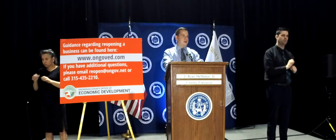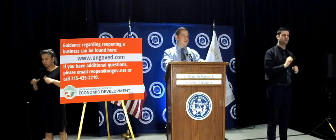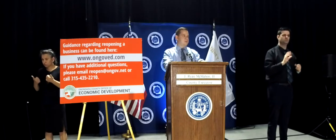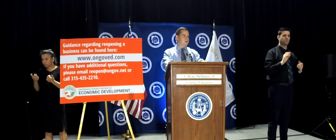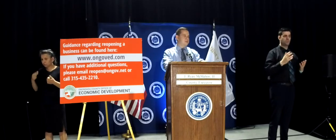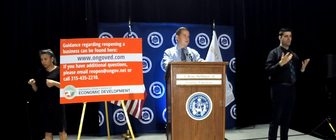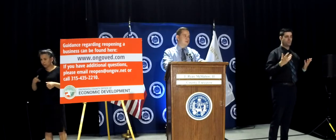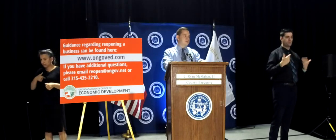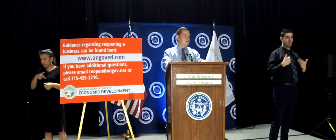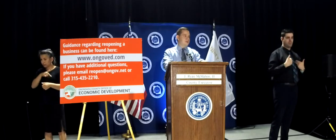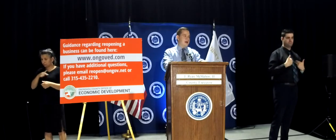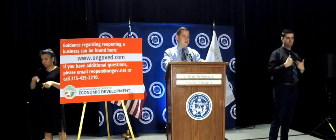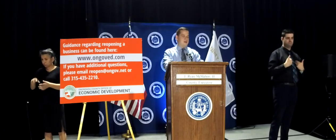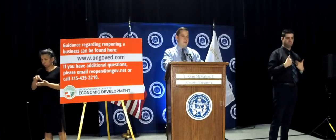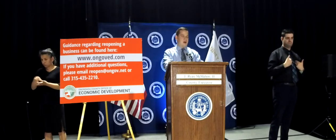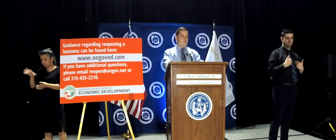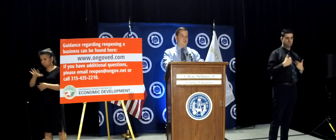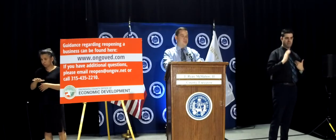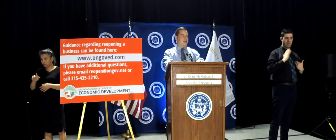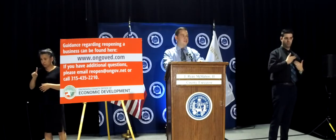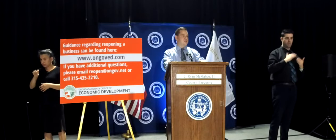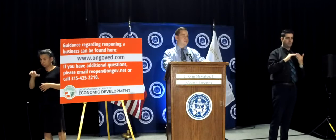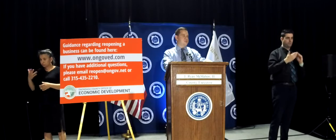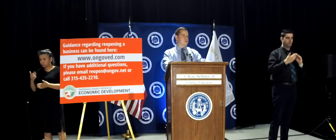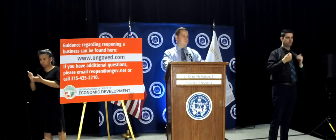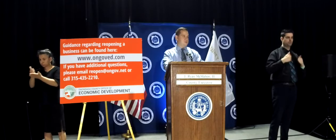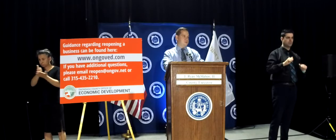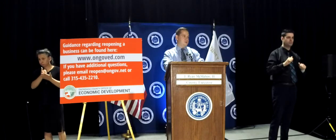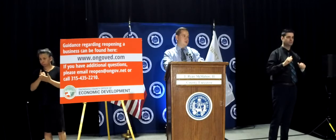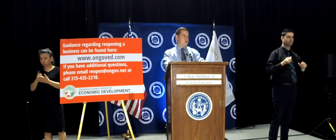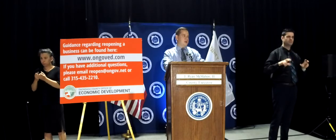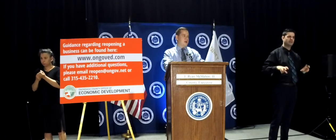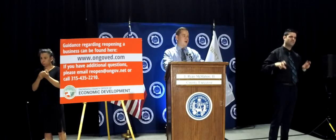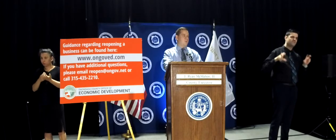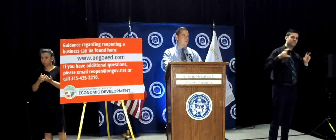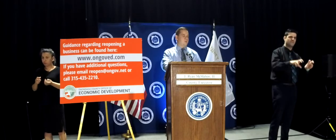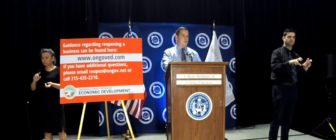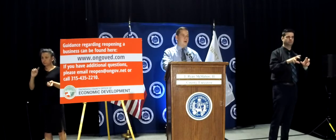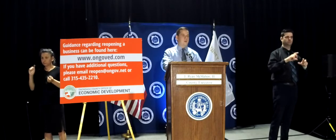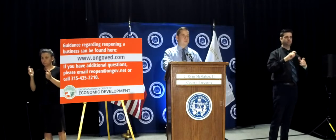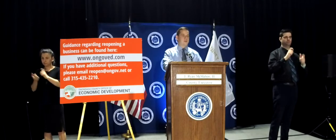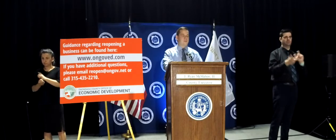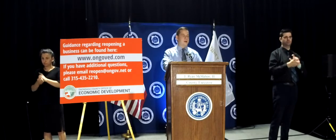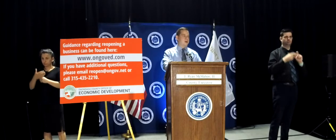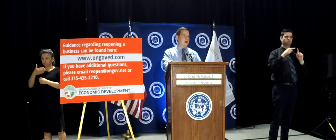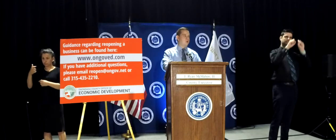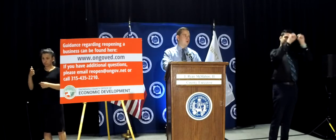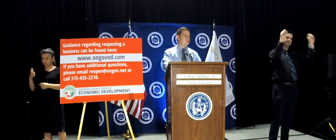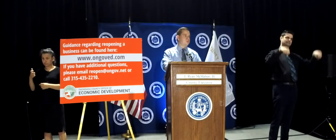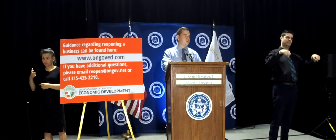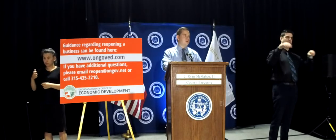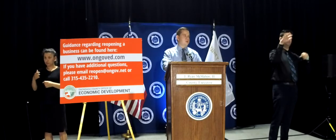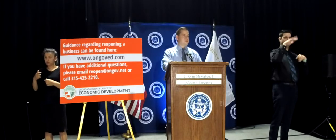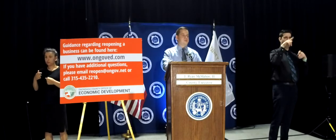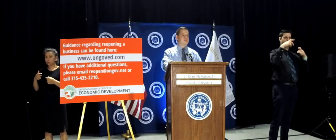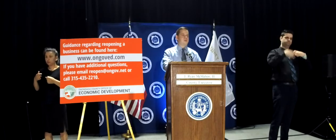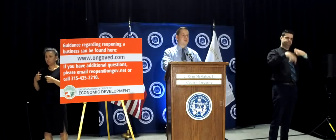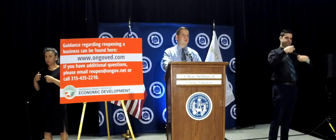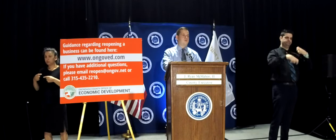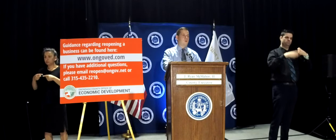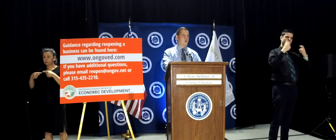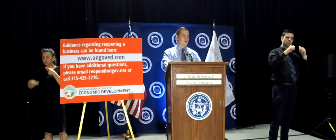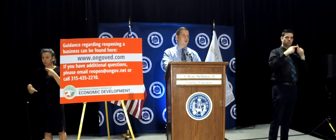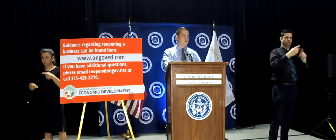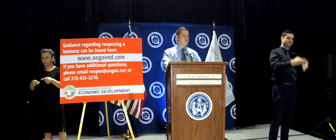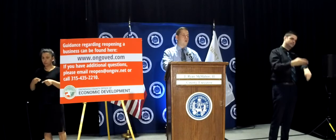made investments that help change the systems and that will help deliver better outcomes